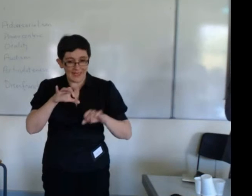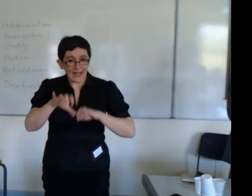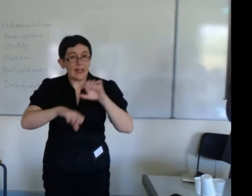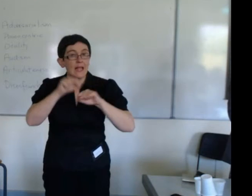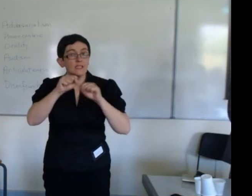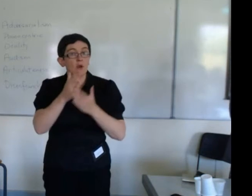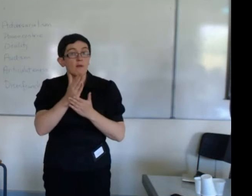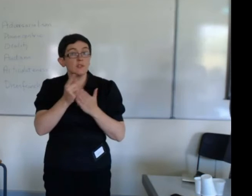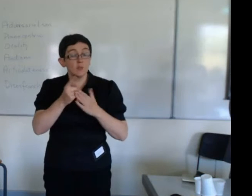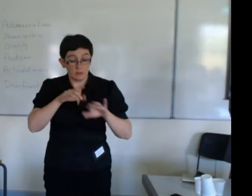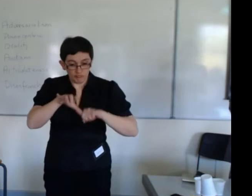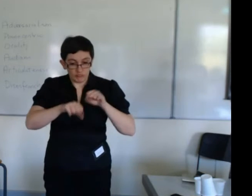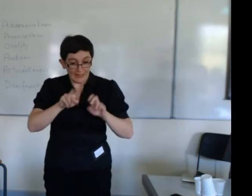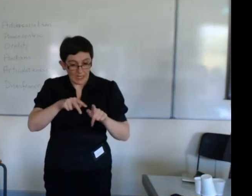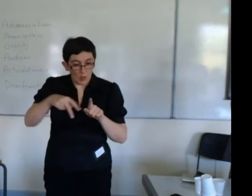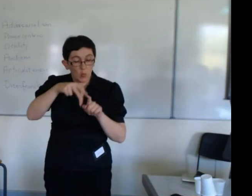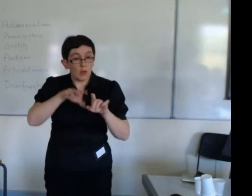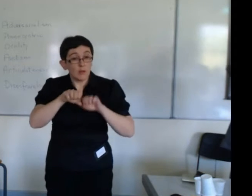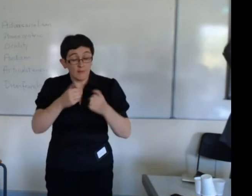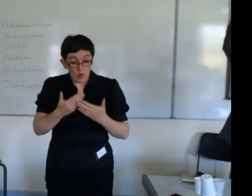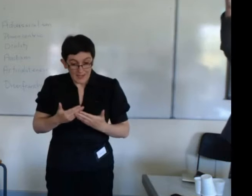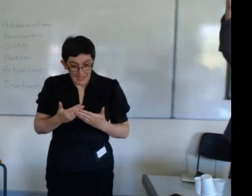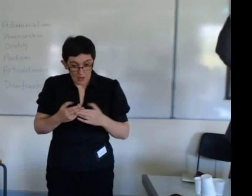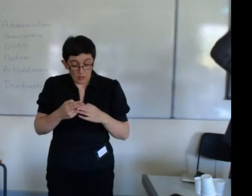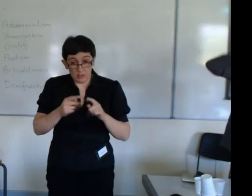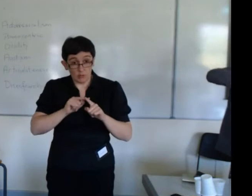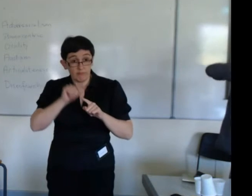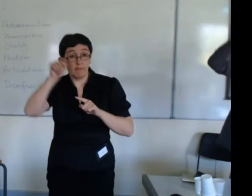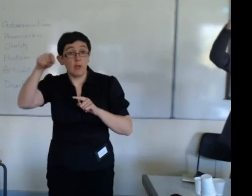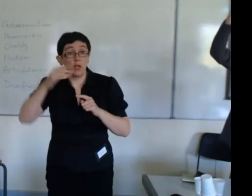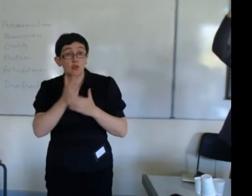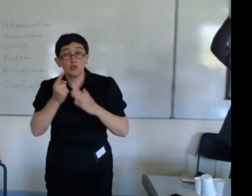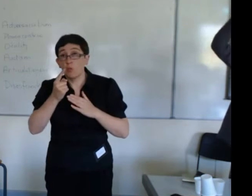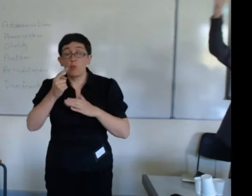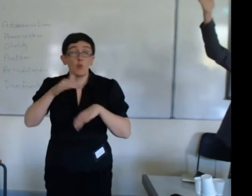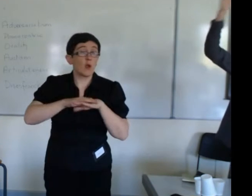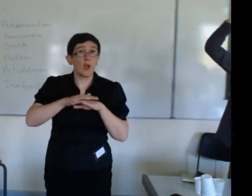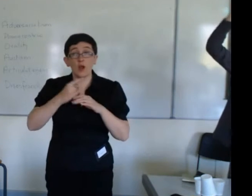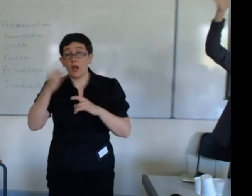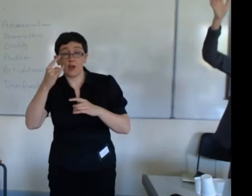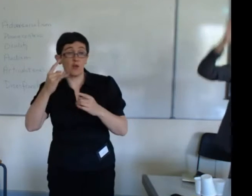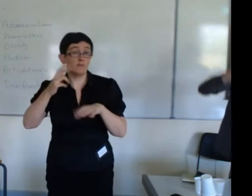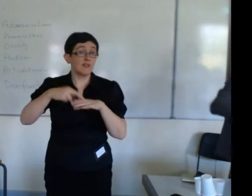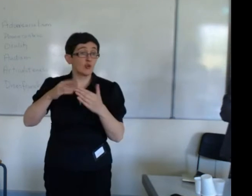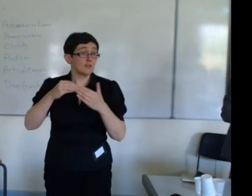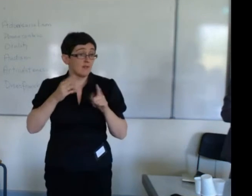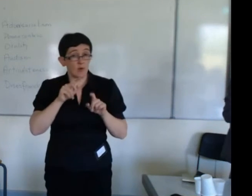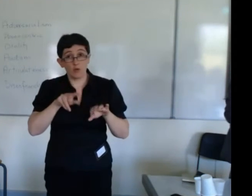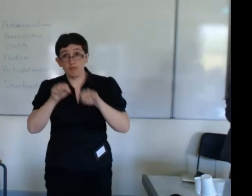to be able to travel on from where they are now to somewhere else, somewhere higher and better and safer and whatever. But for